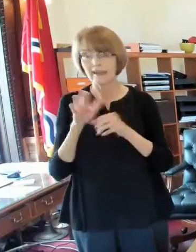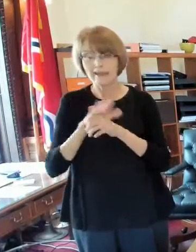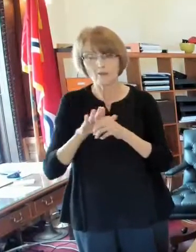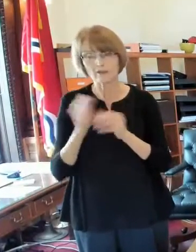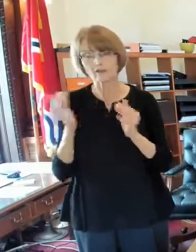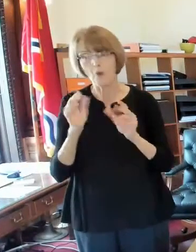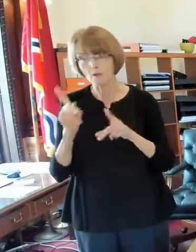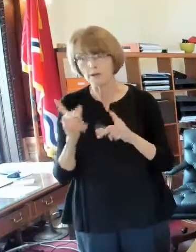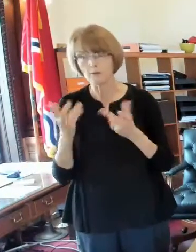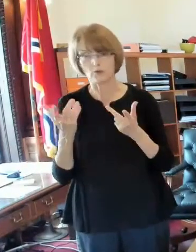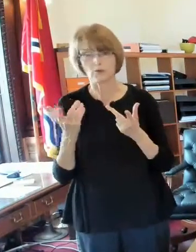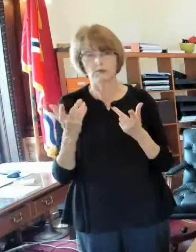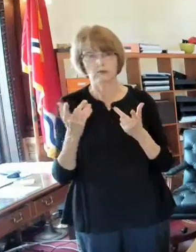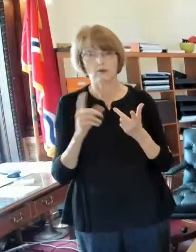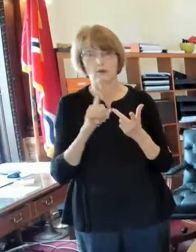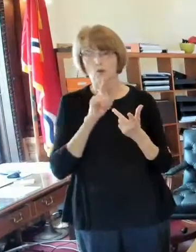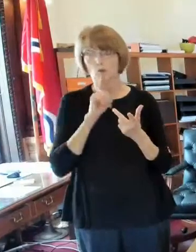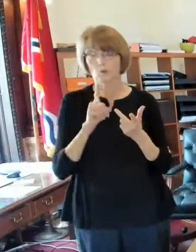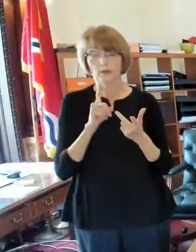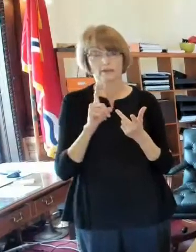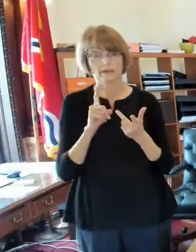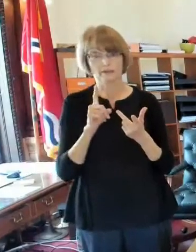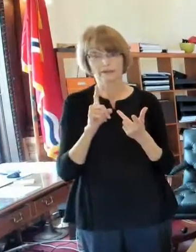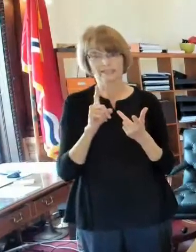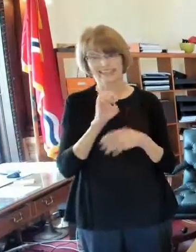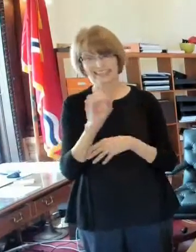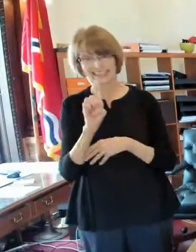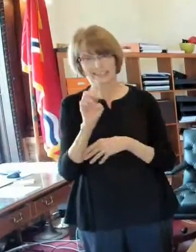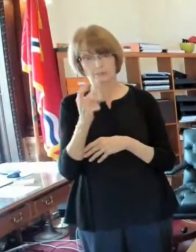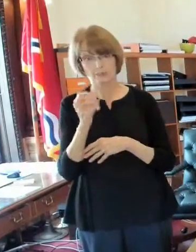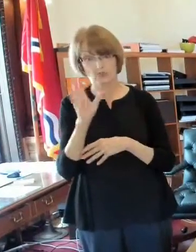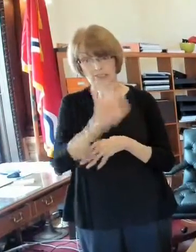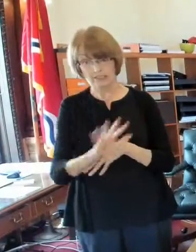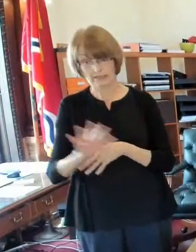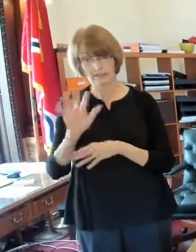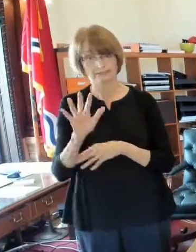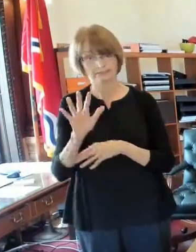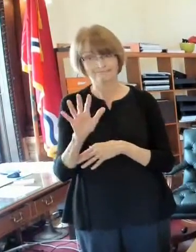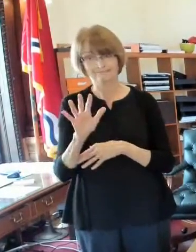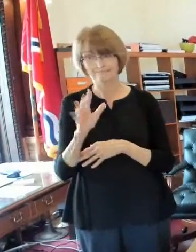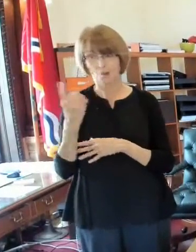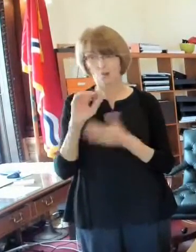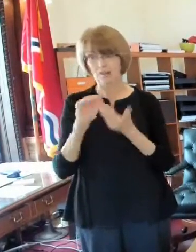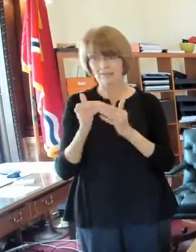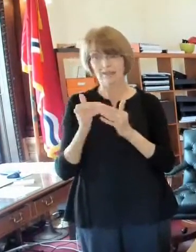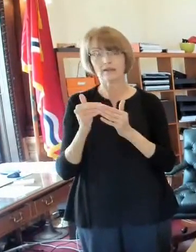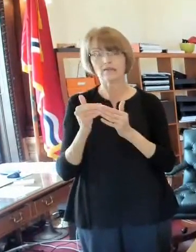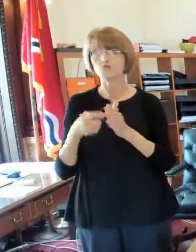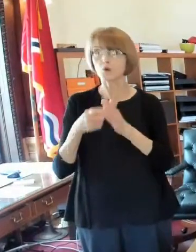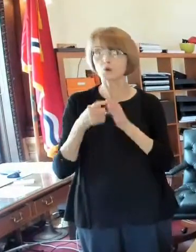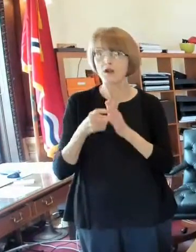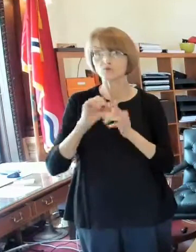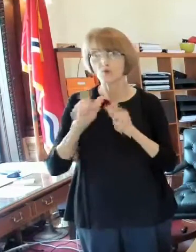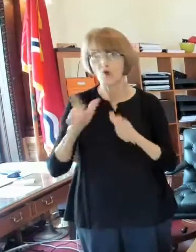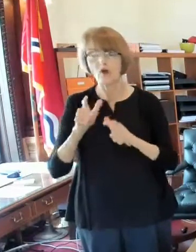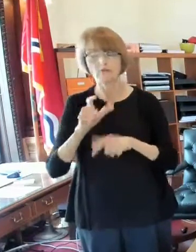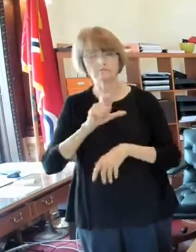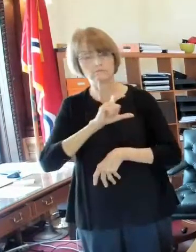municipality in the entire eastern half of Missouri that has a residency requirement, and therefore